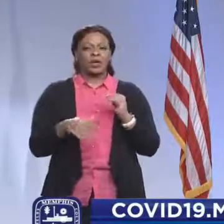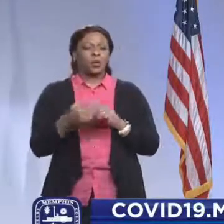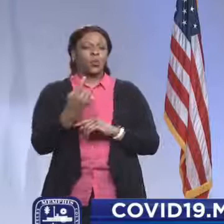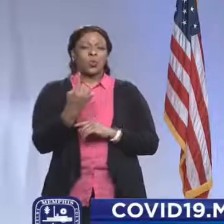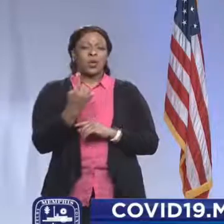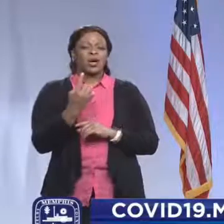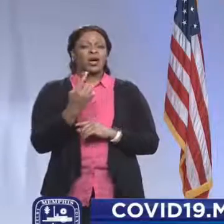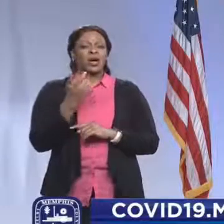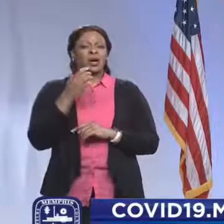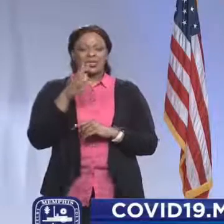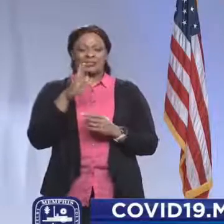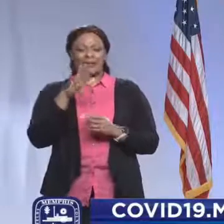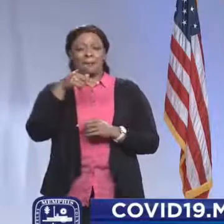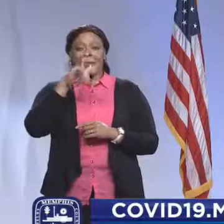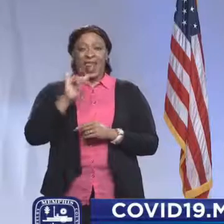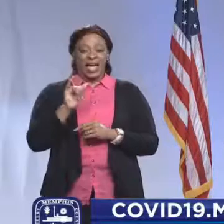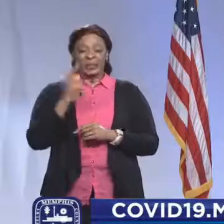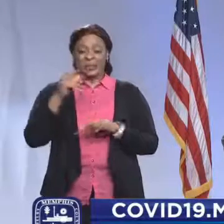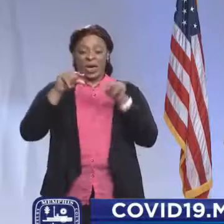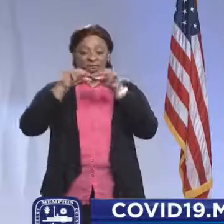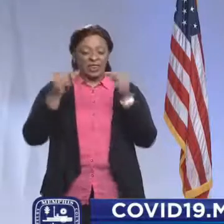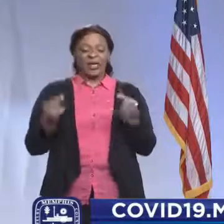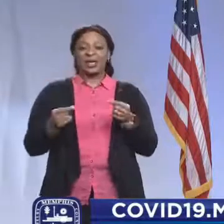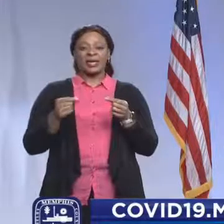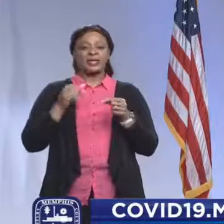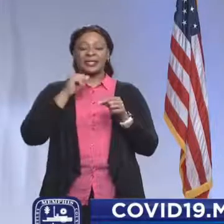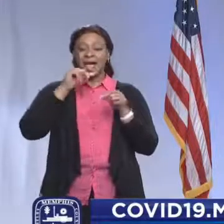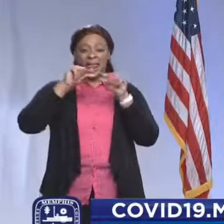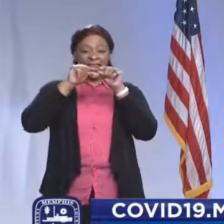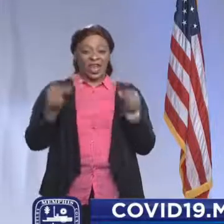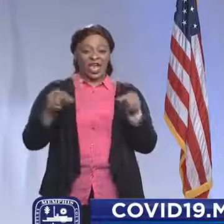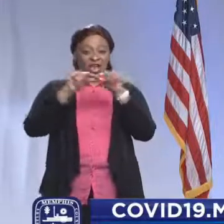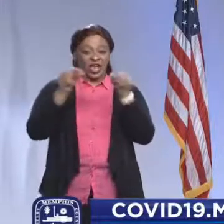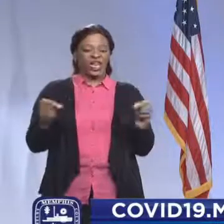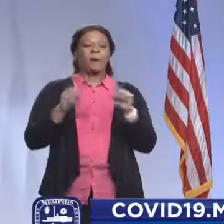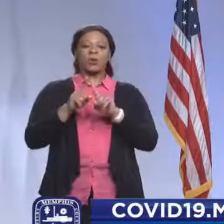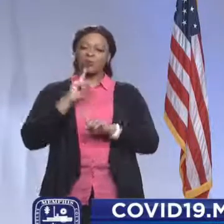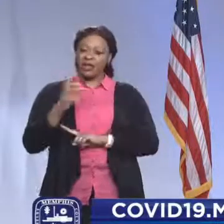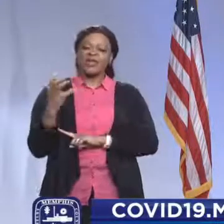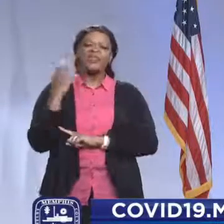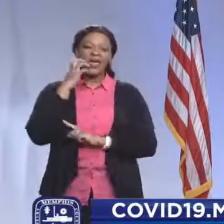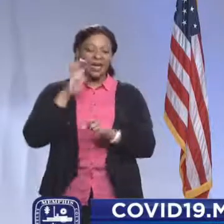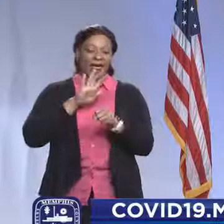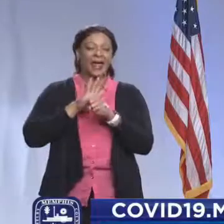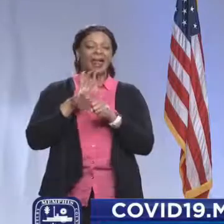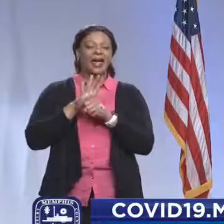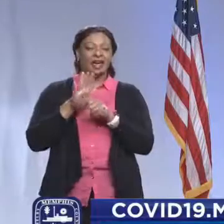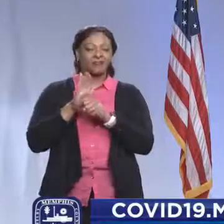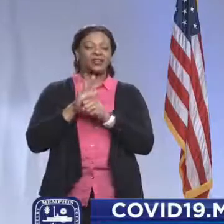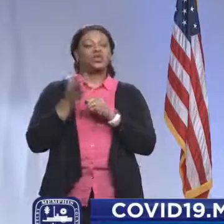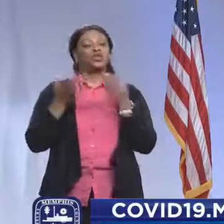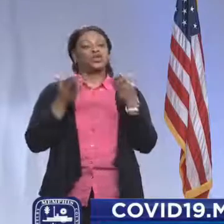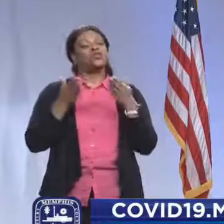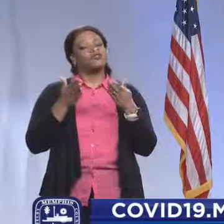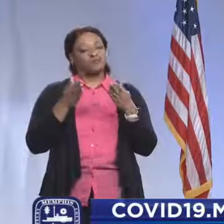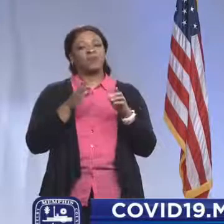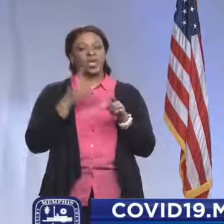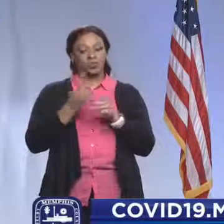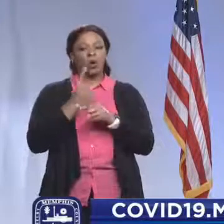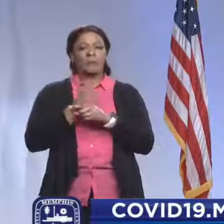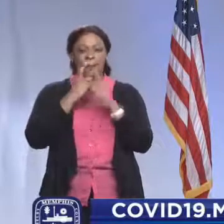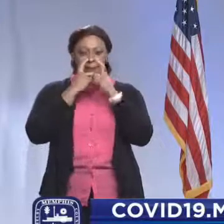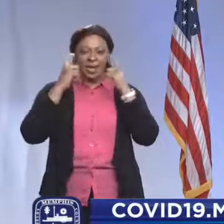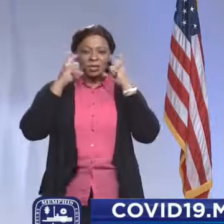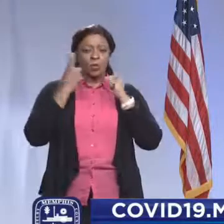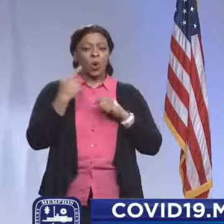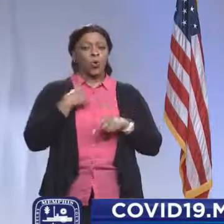would say, ply depth. It's not like there's layers of the material, but it is thick enough to be able to serve as a mask. The ones